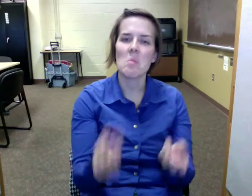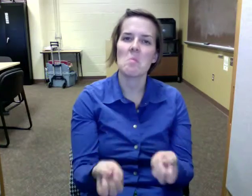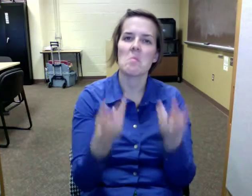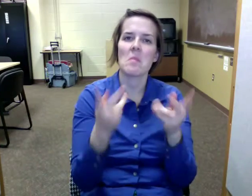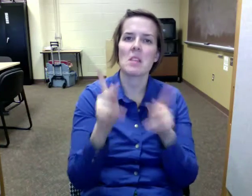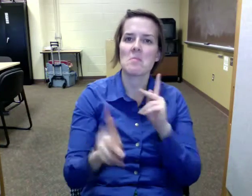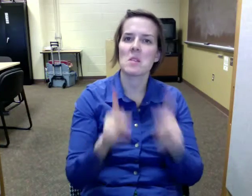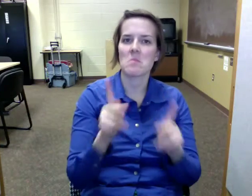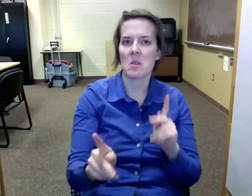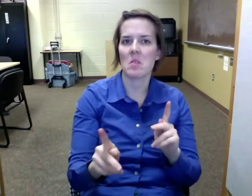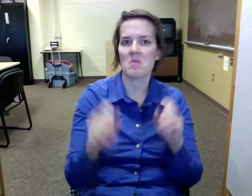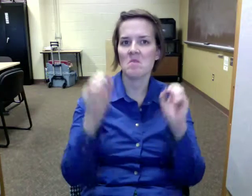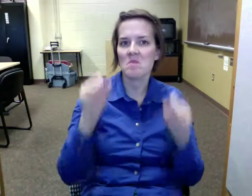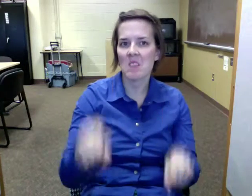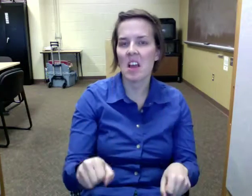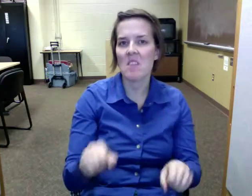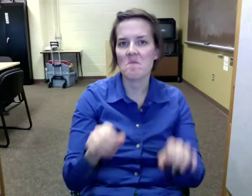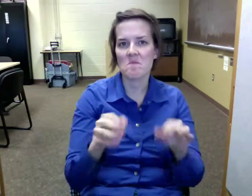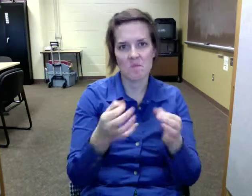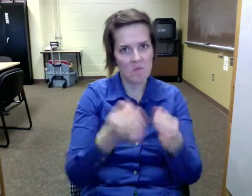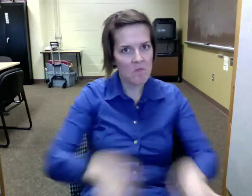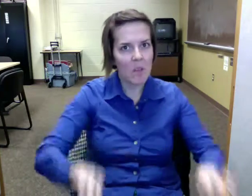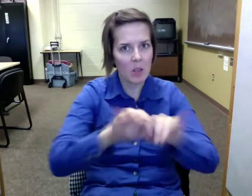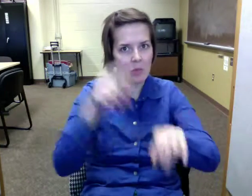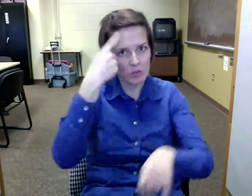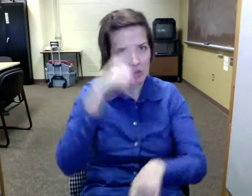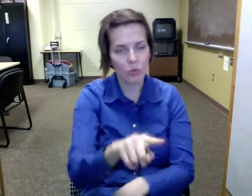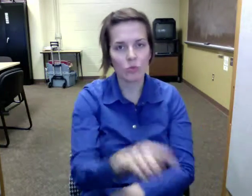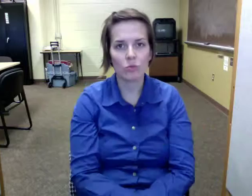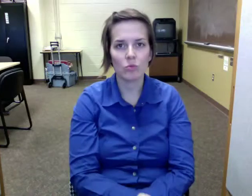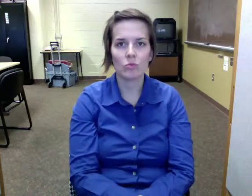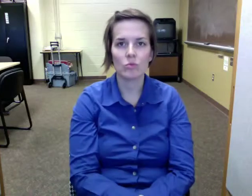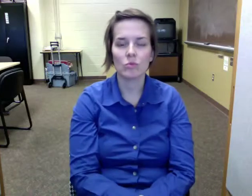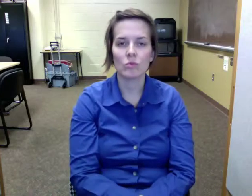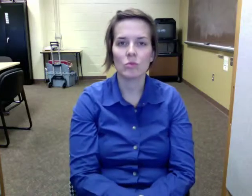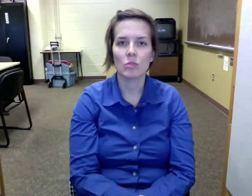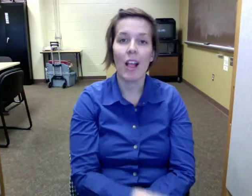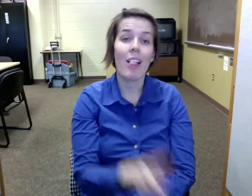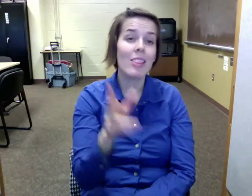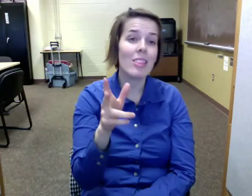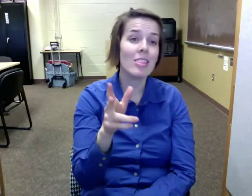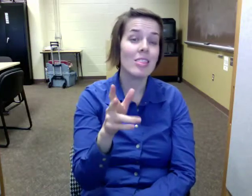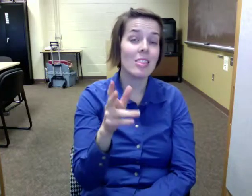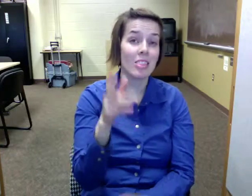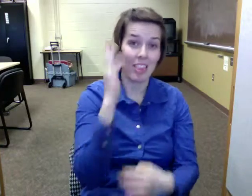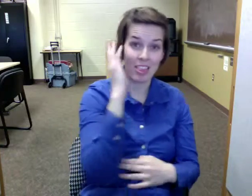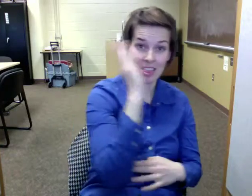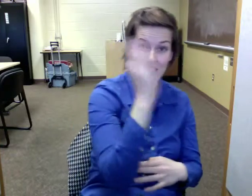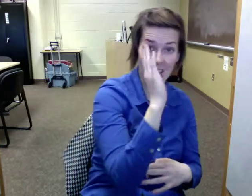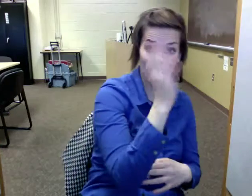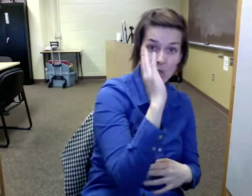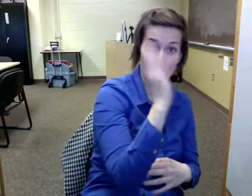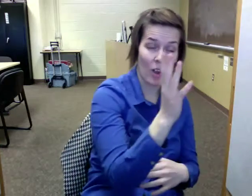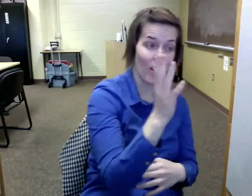lectures. And for many students, listening to lectures is one of the hardest listening skills,